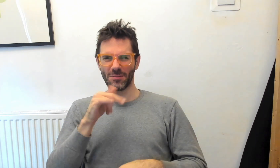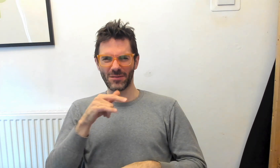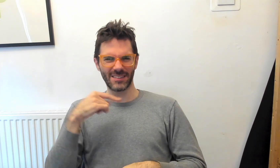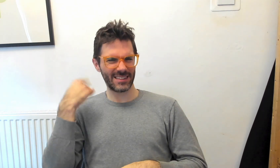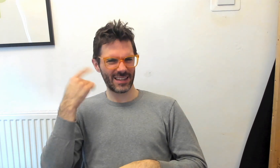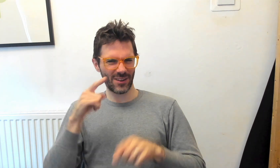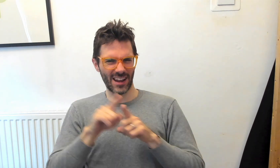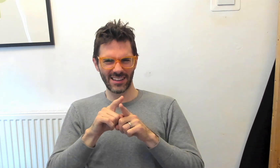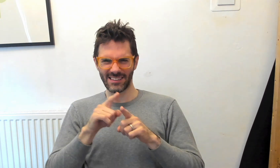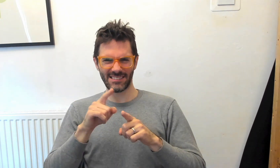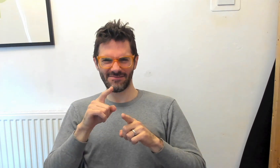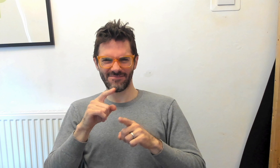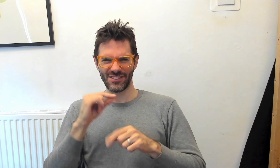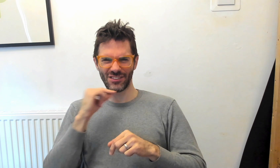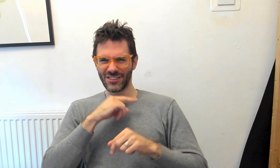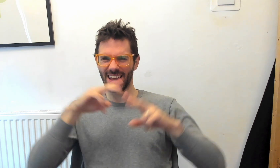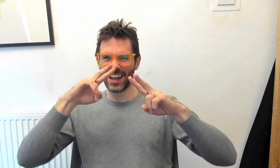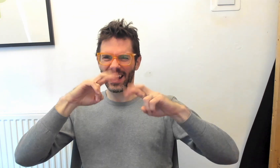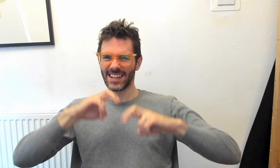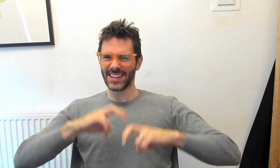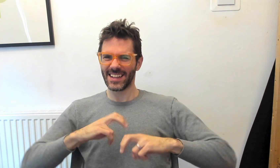which may sound like some strange analytical thing,